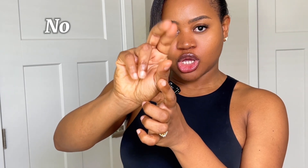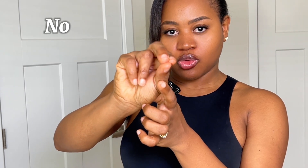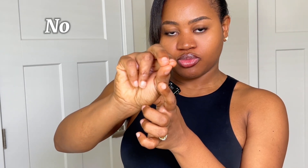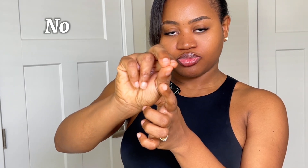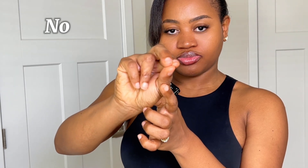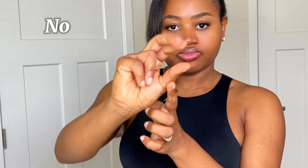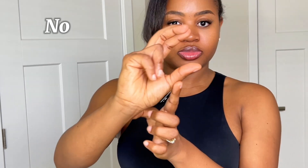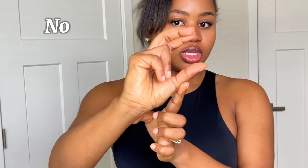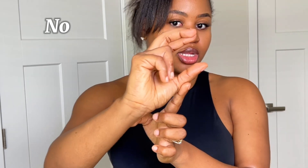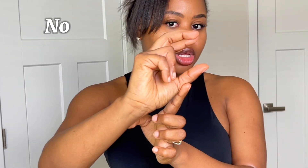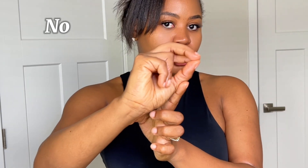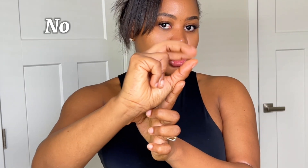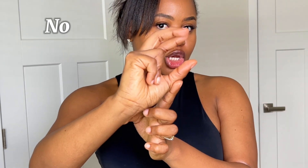No. No.